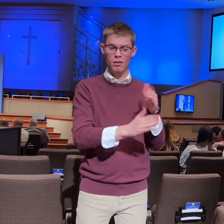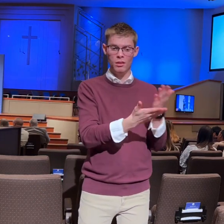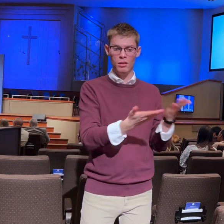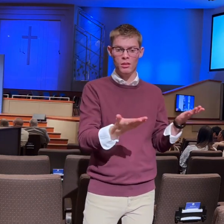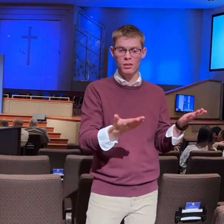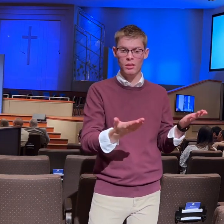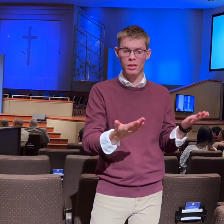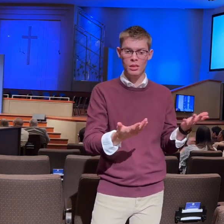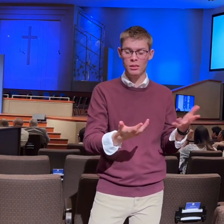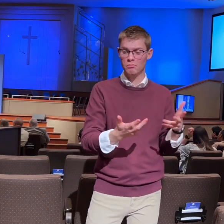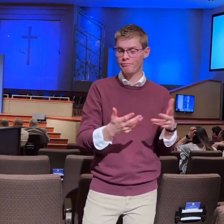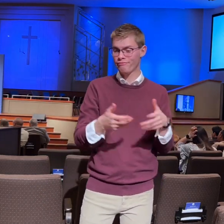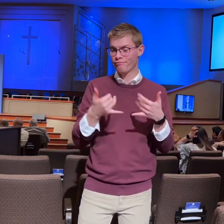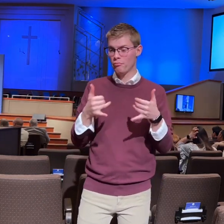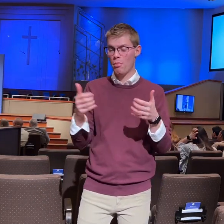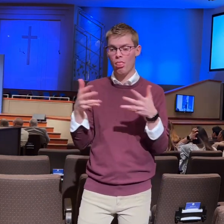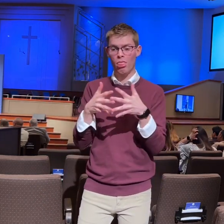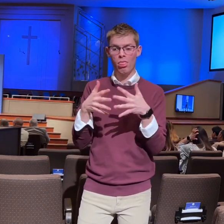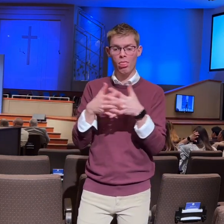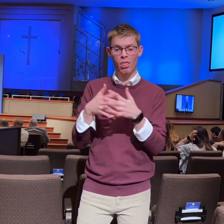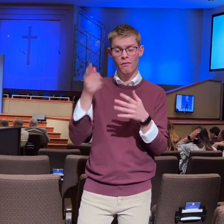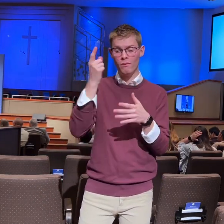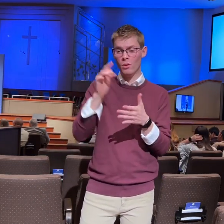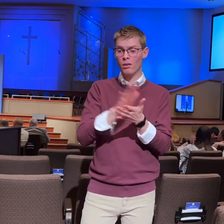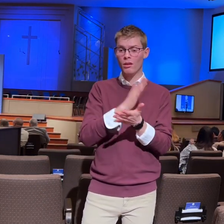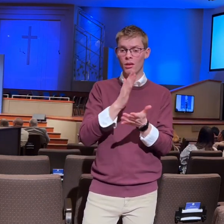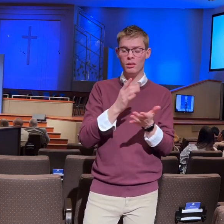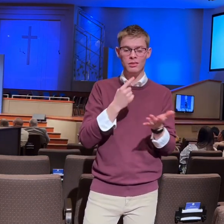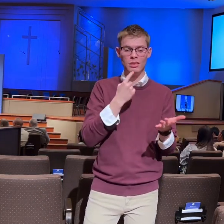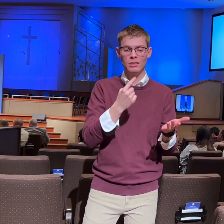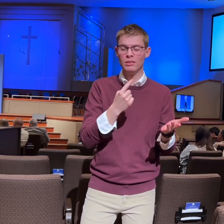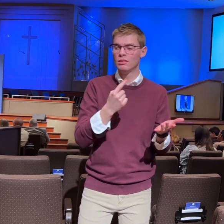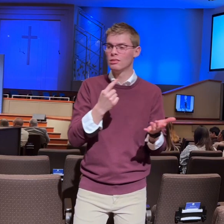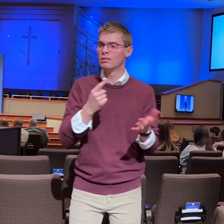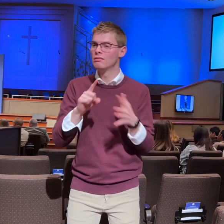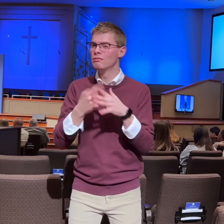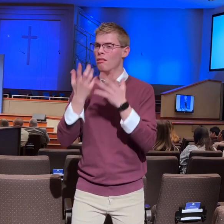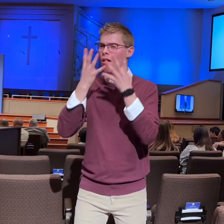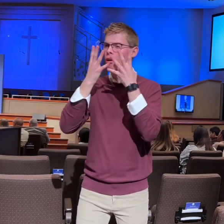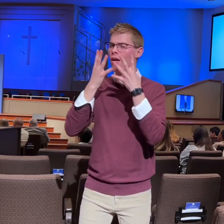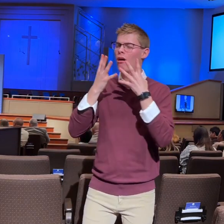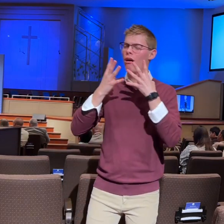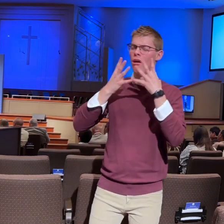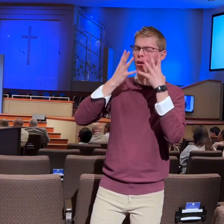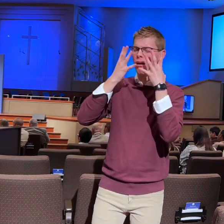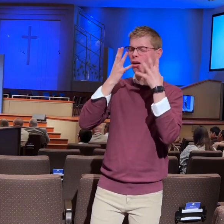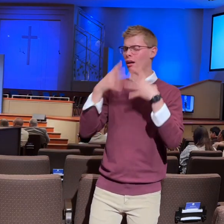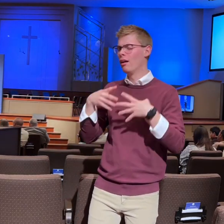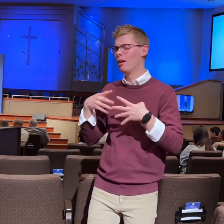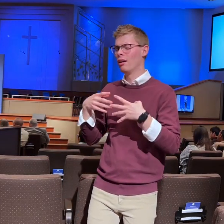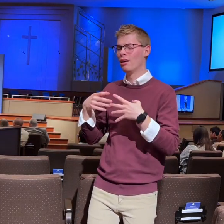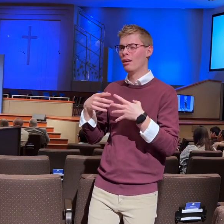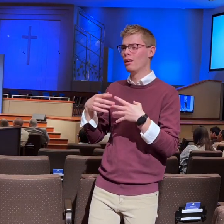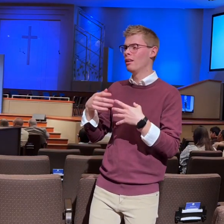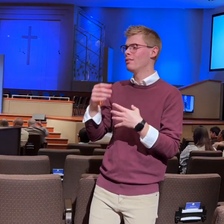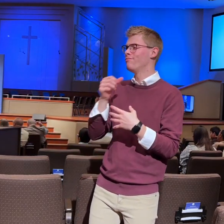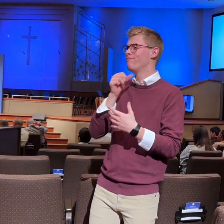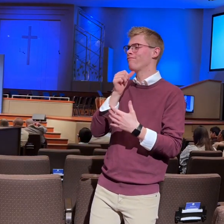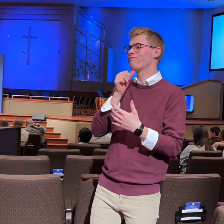football for USC. He began to weep. And he said, you'll never know how much that means.